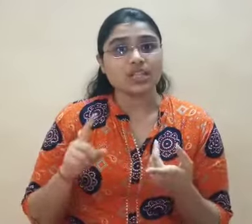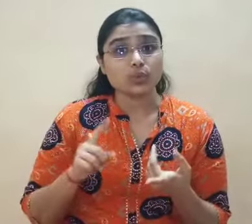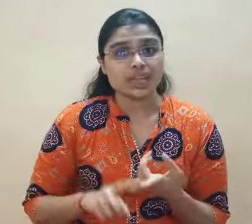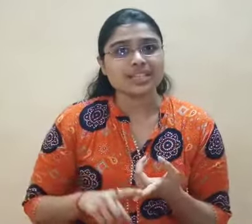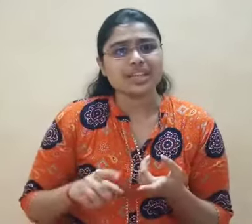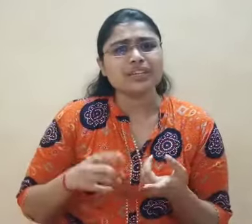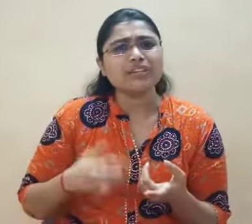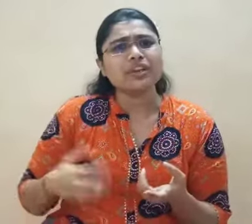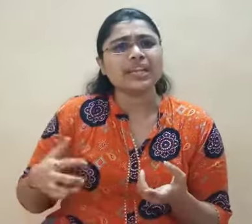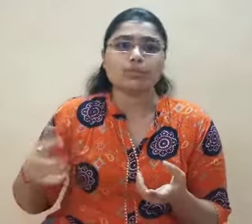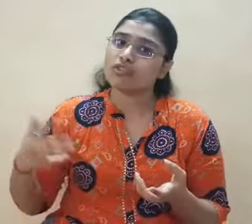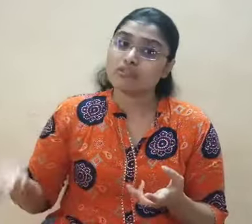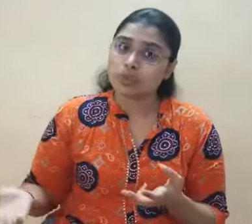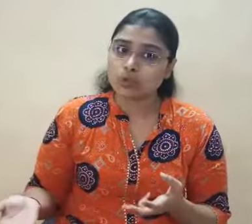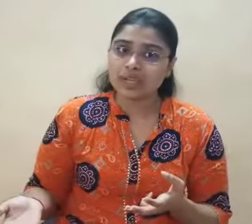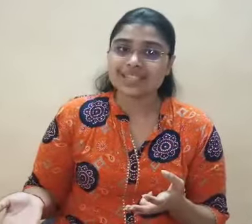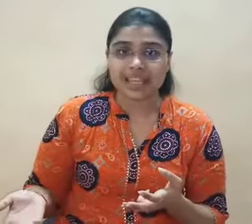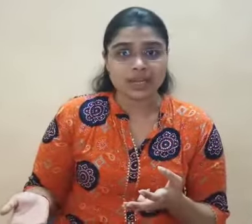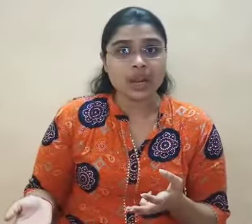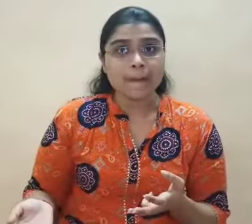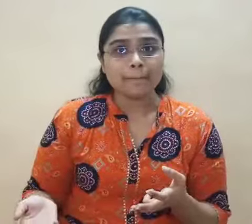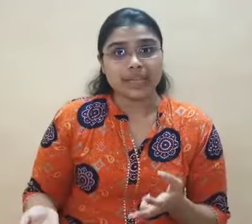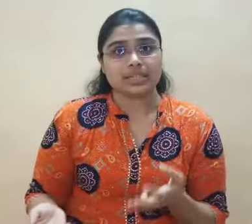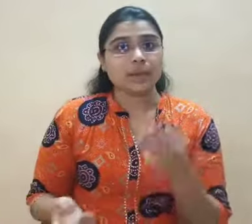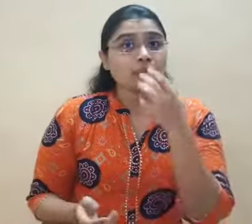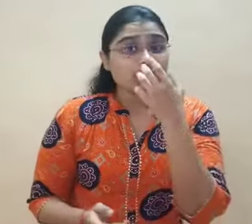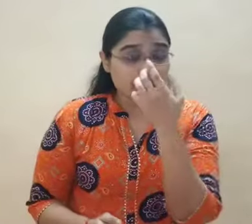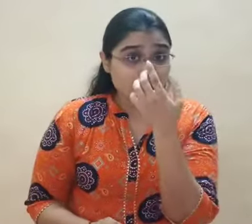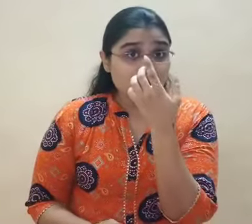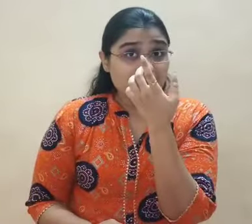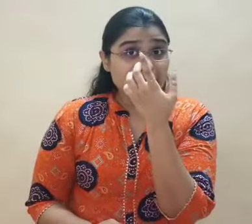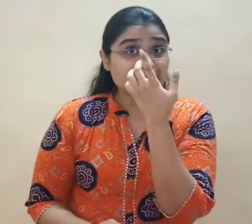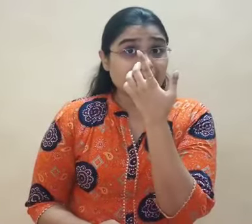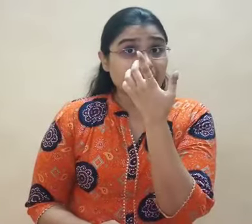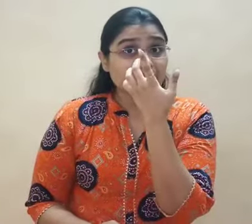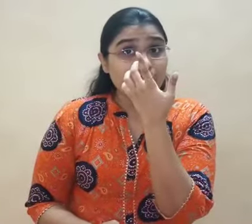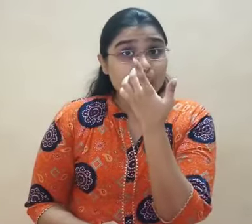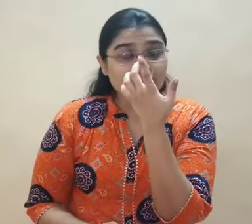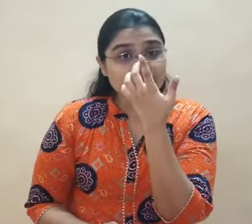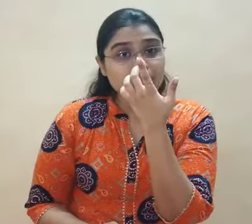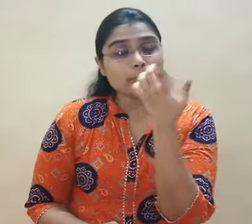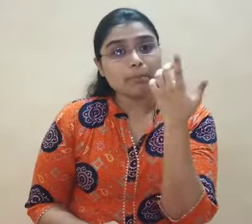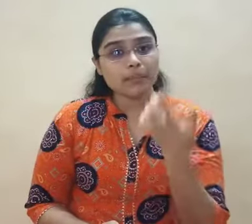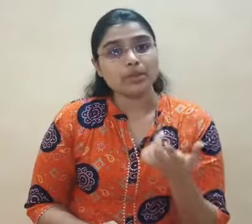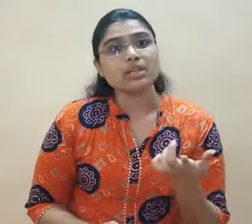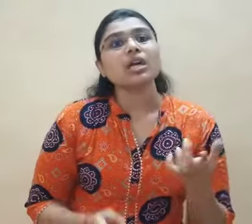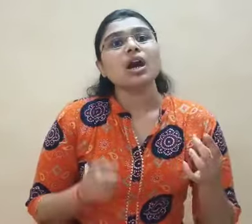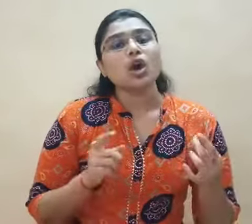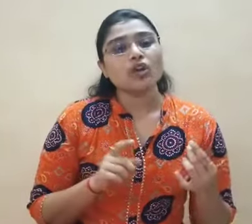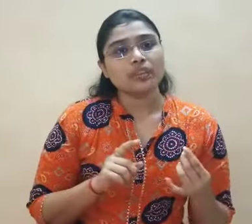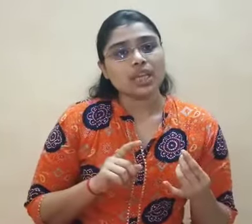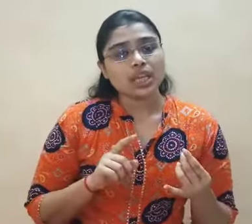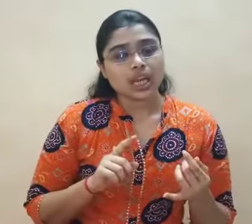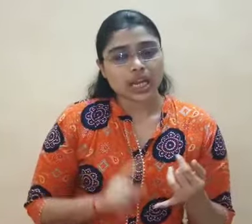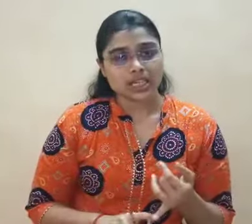well as there were different types of improvements taken place. Now in that, important members of the country,